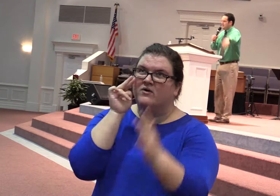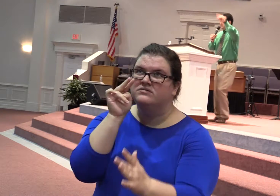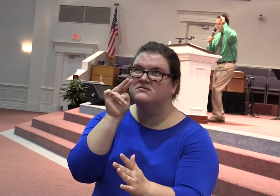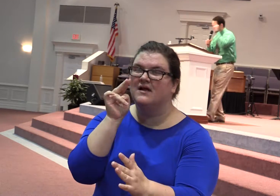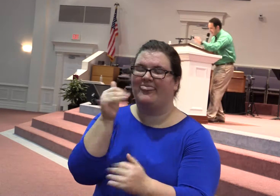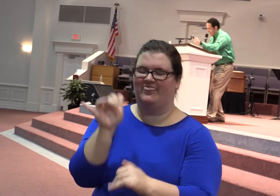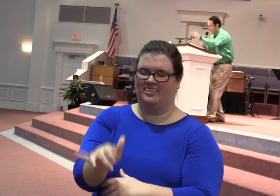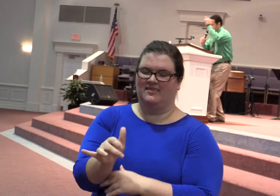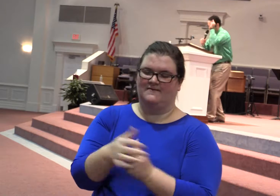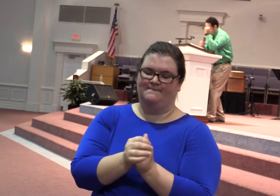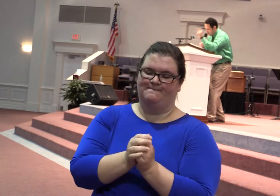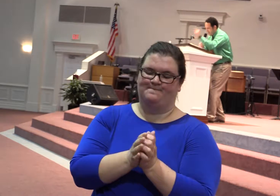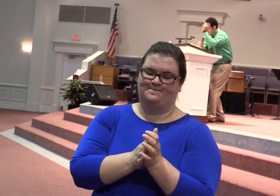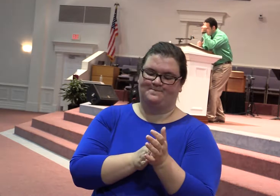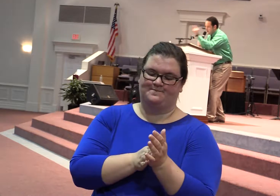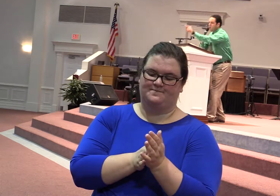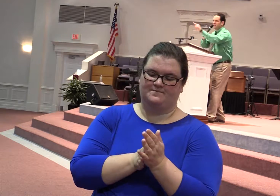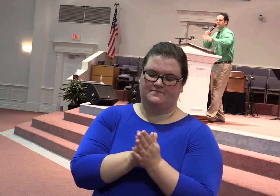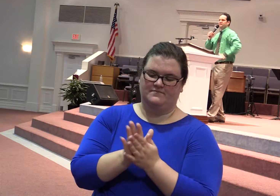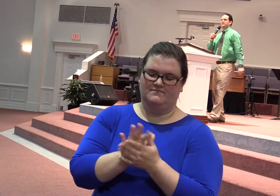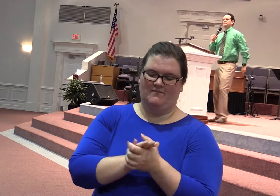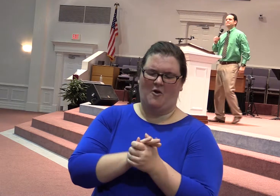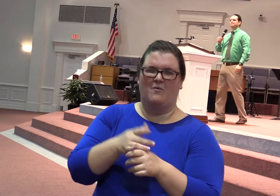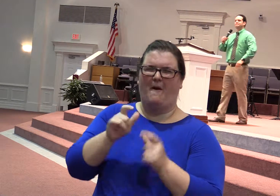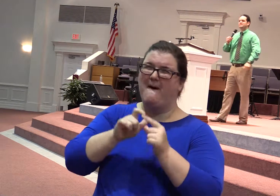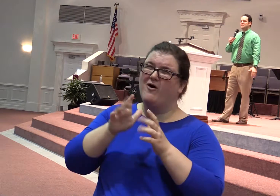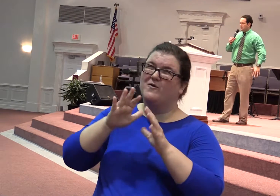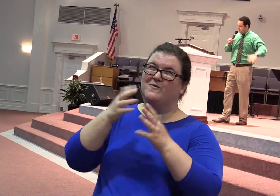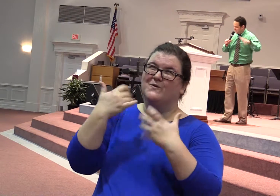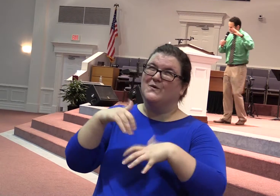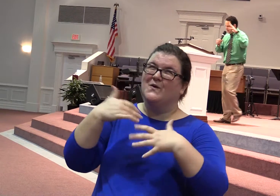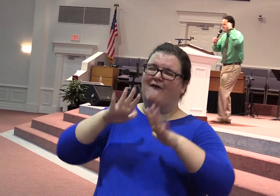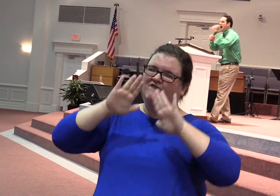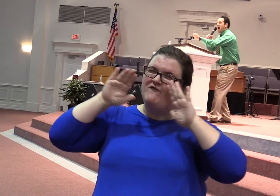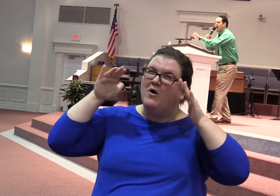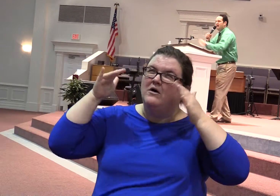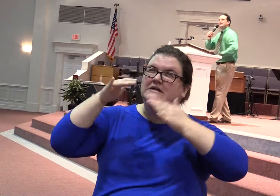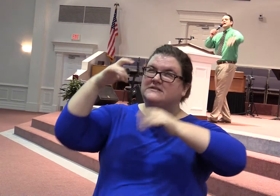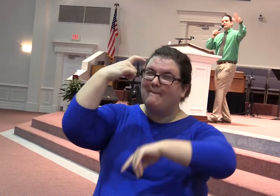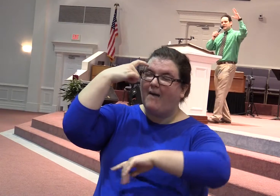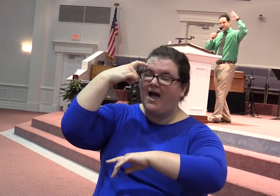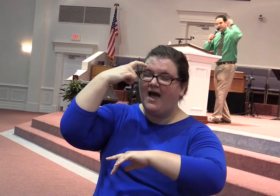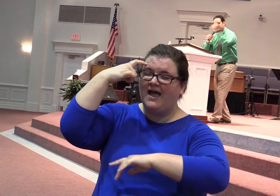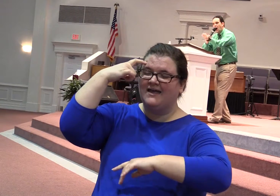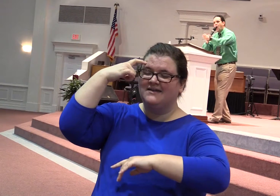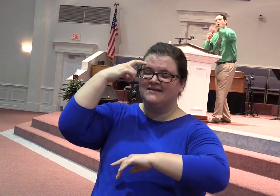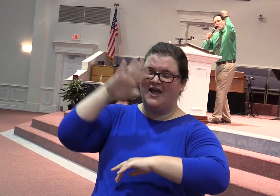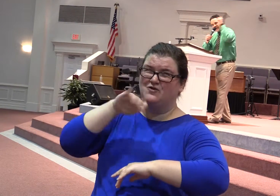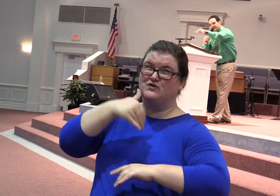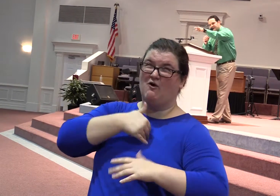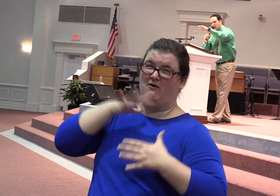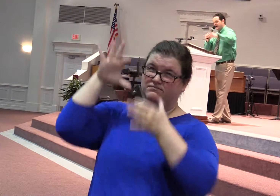Hallelujah. To place a great focus. To put your mind and put your